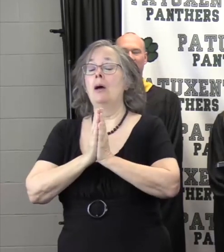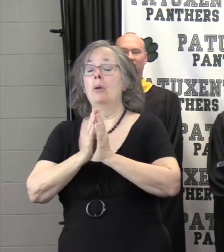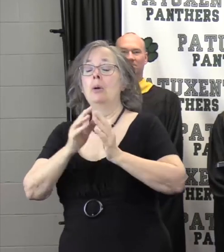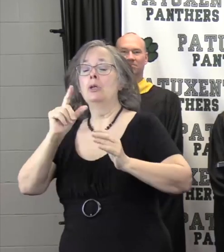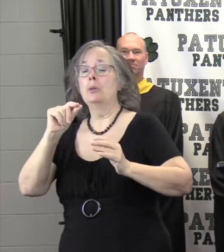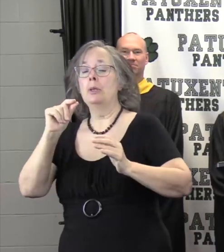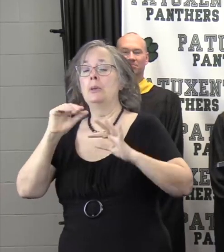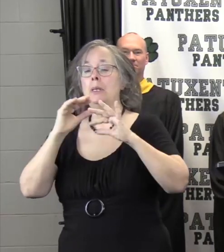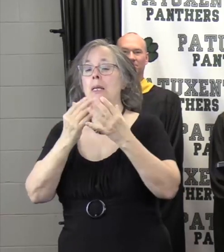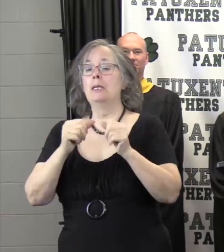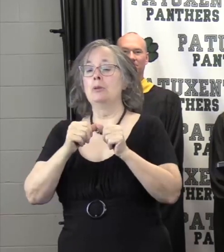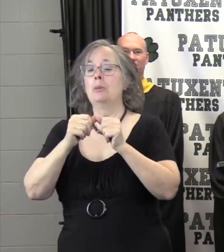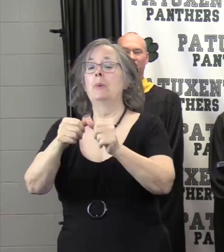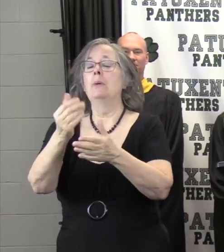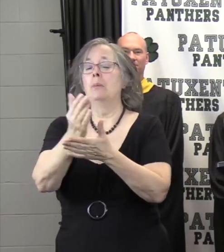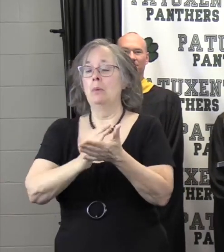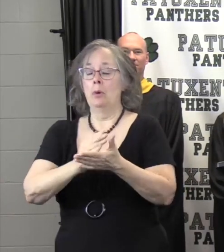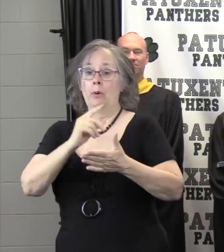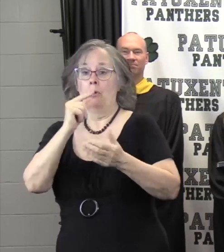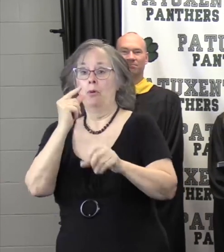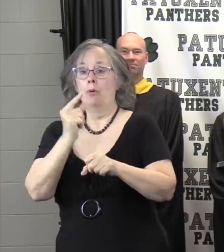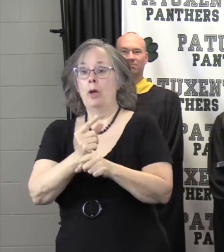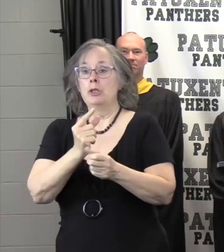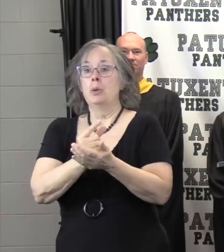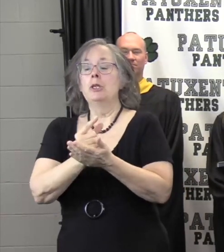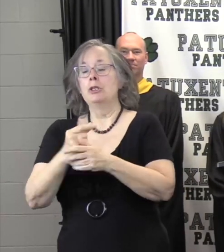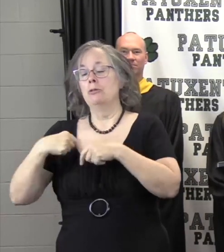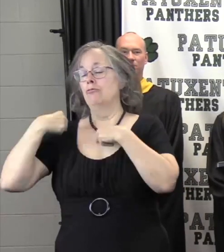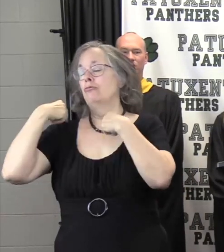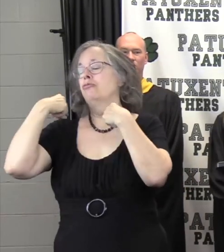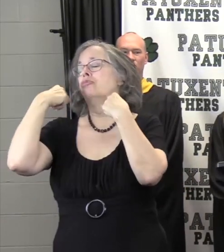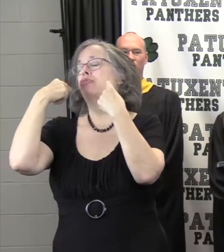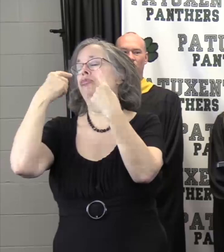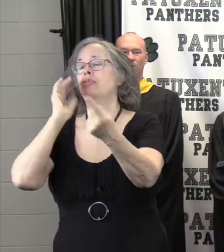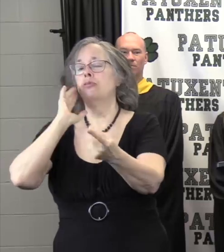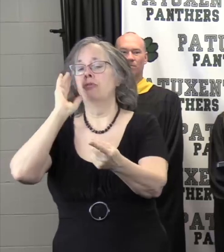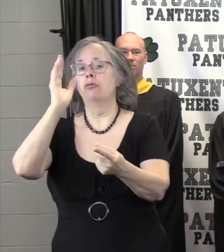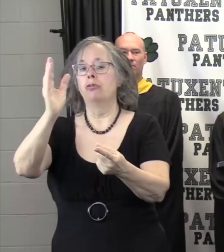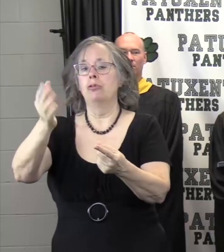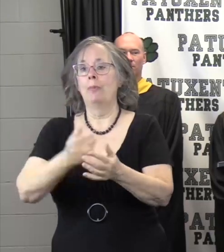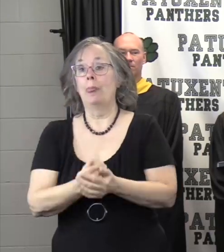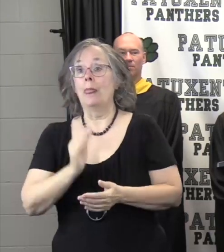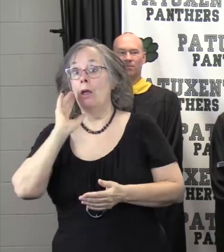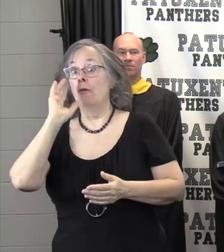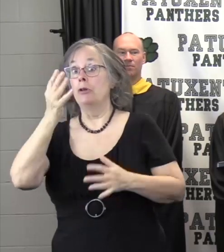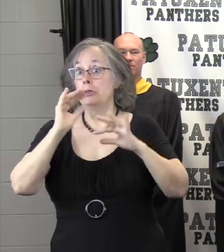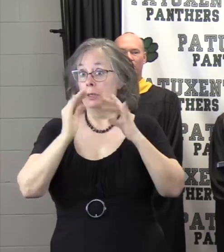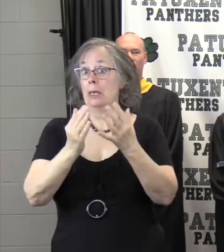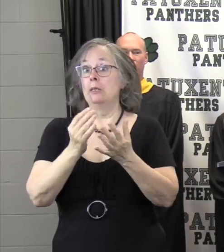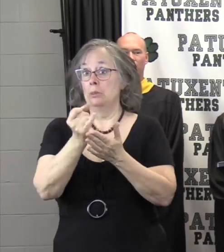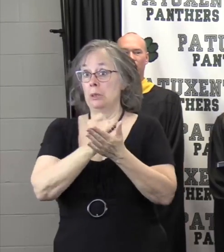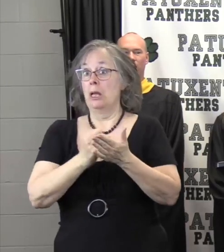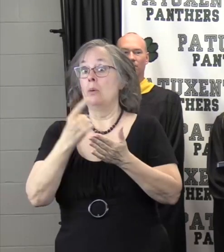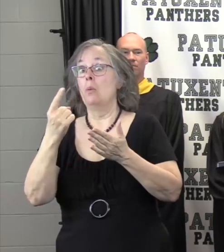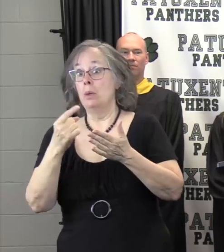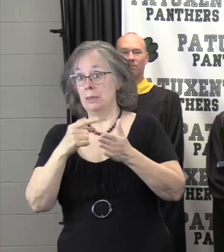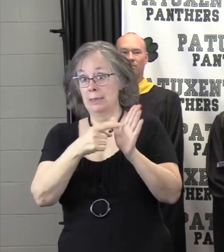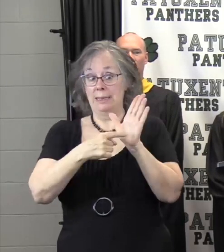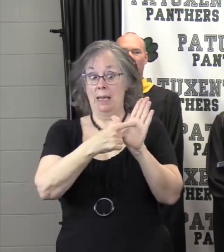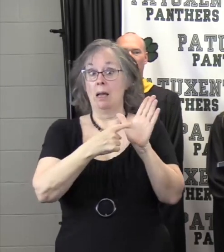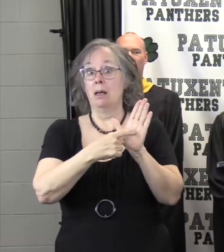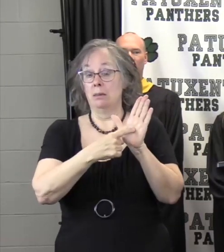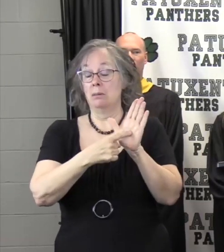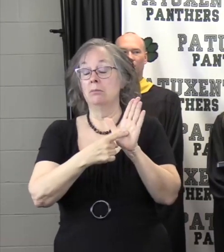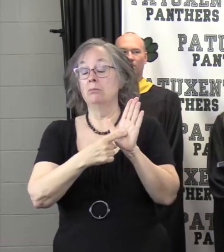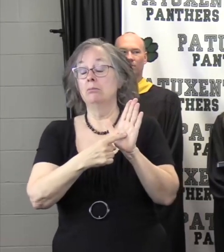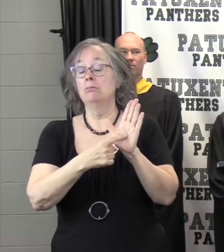of graduation for years to come. As future graduating classes will design one side of their graduation coin, with the